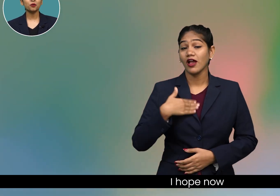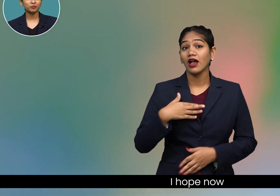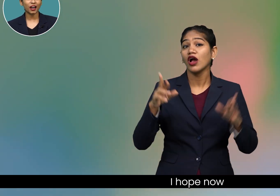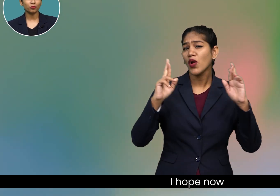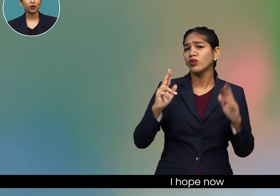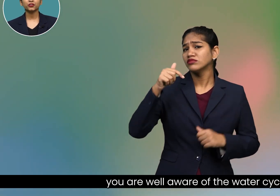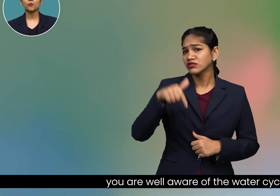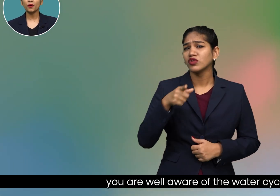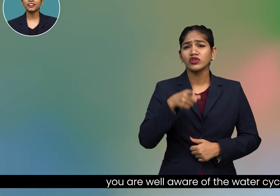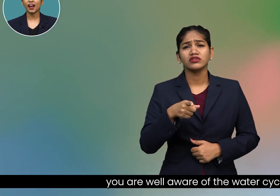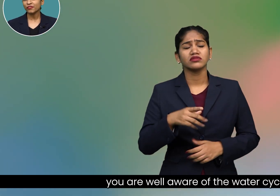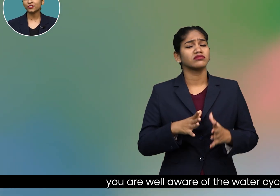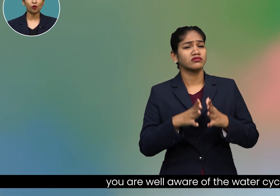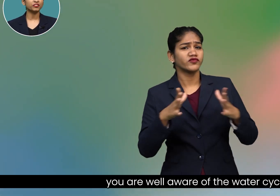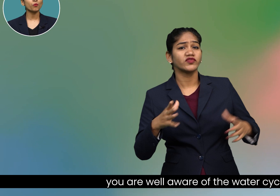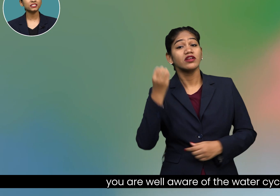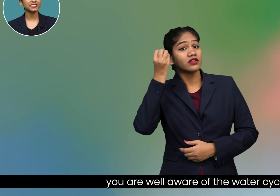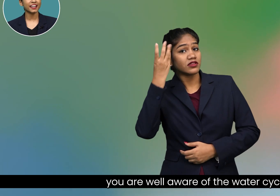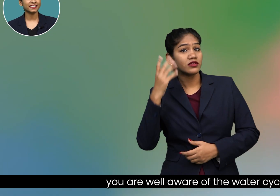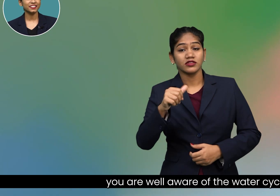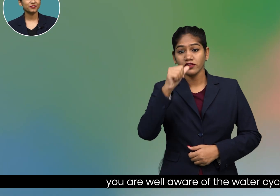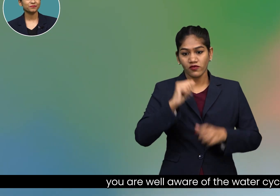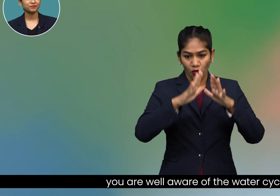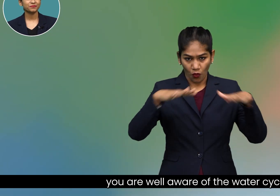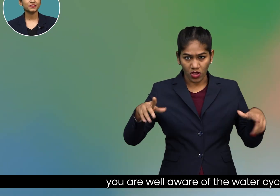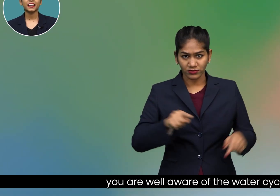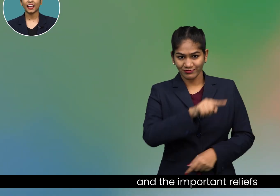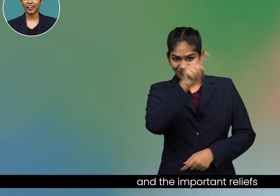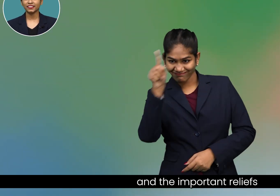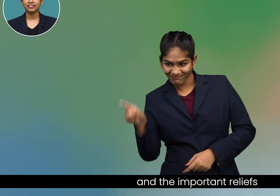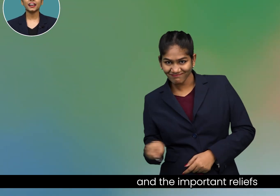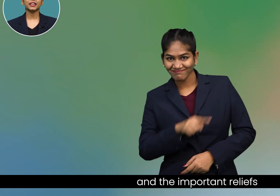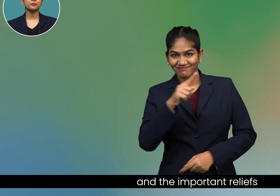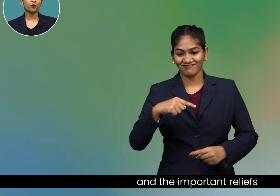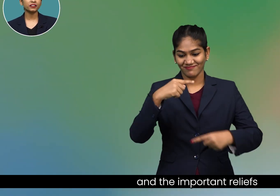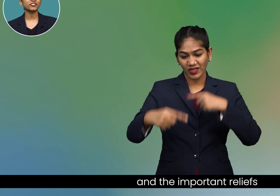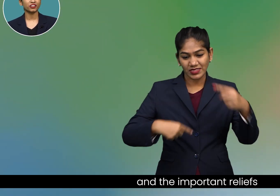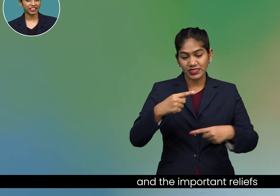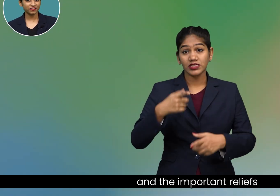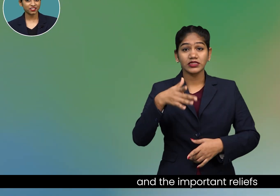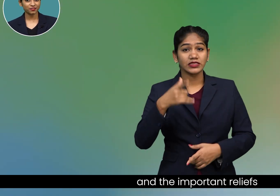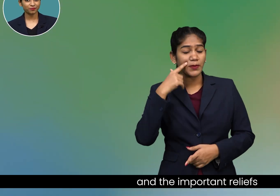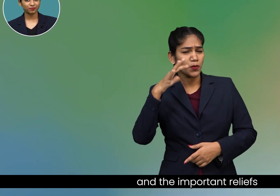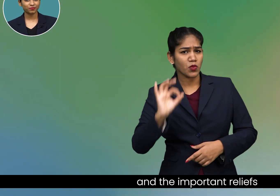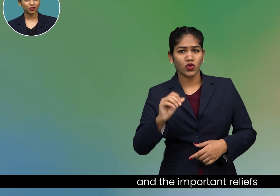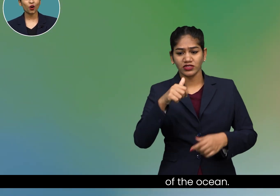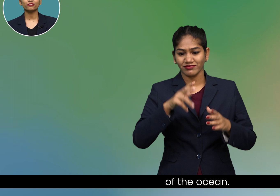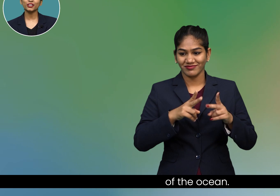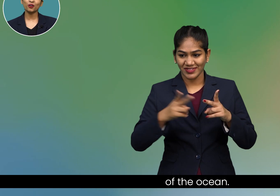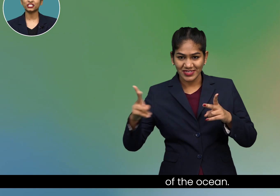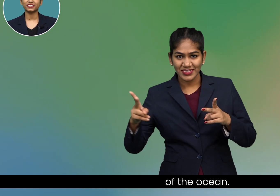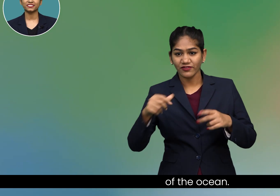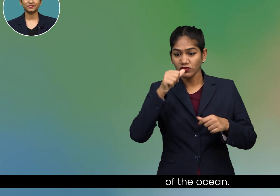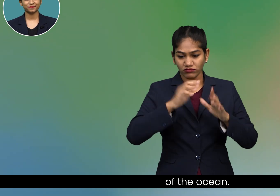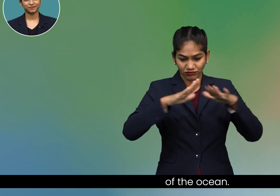I hope now you are well aware of the water cycle and the important reliefs of